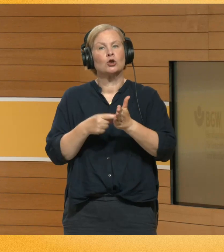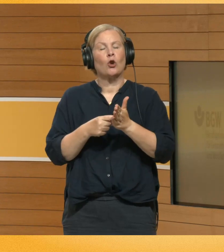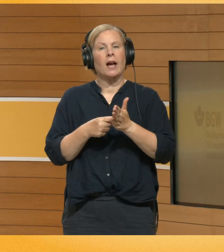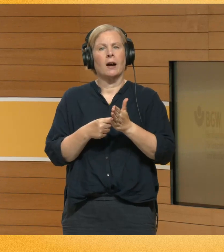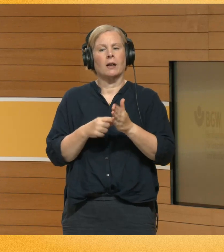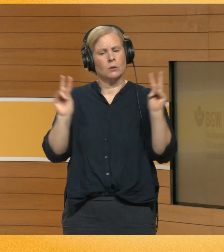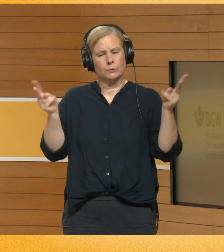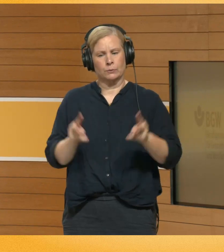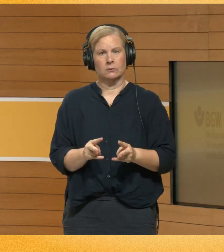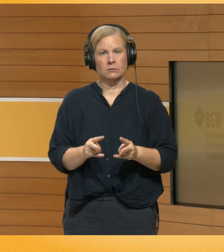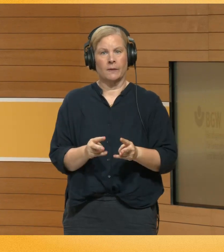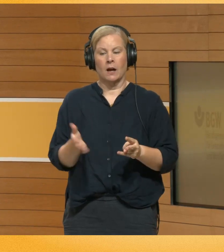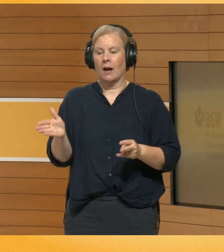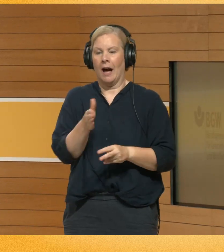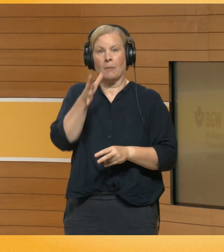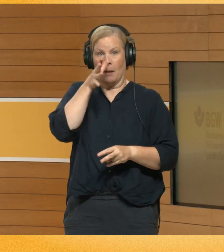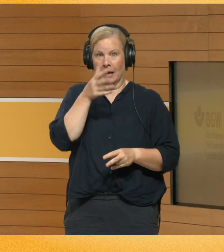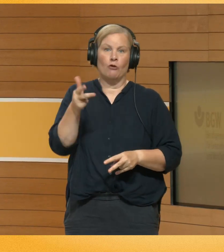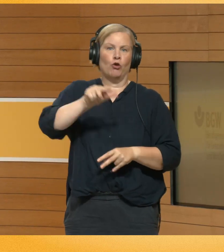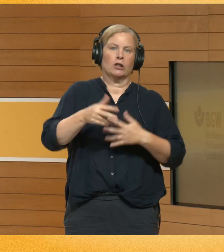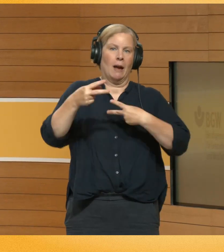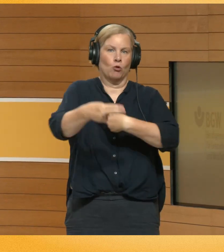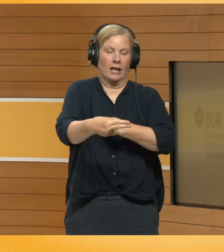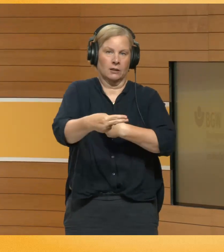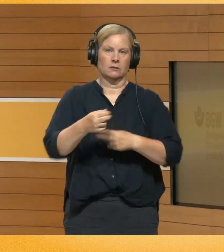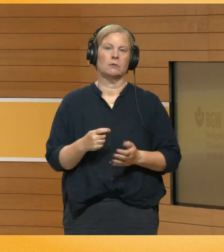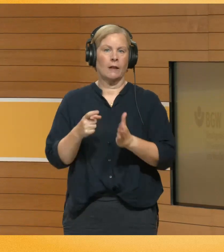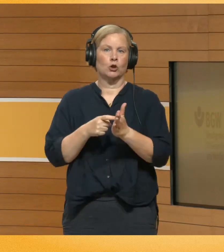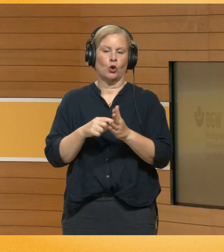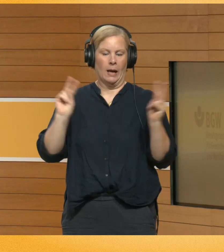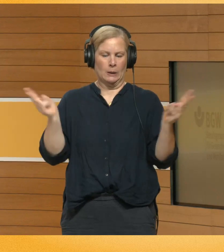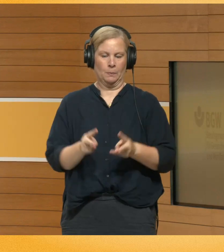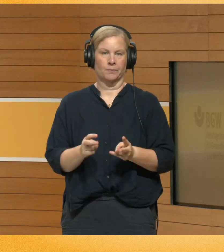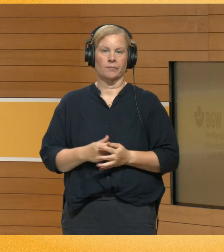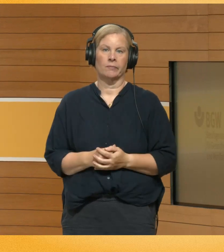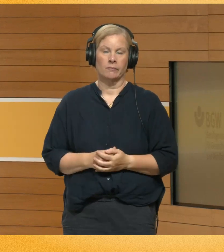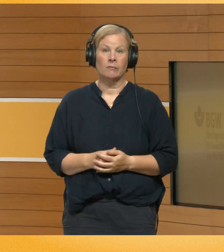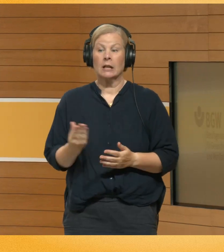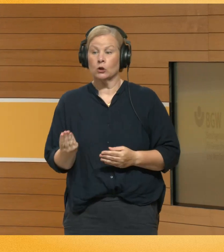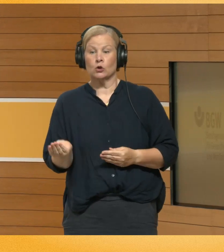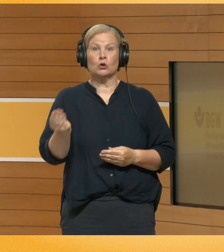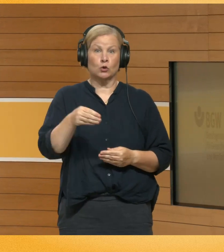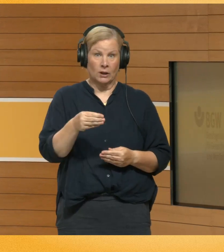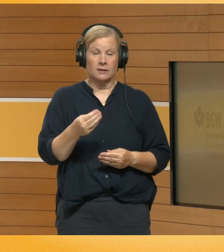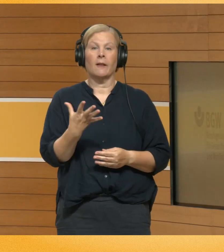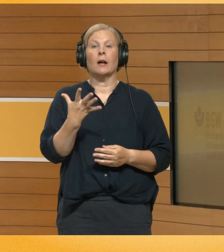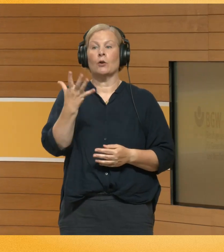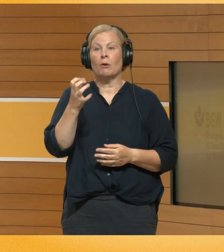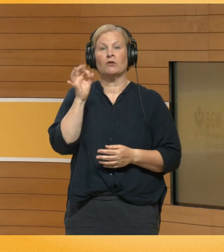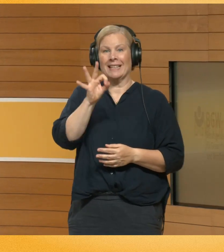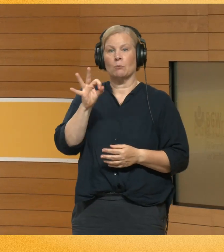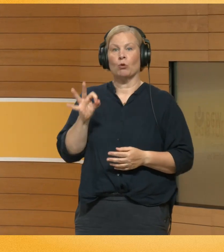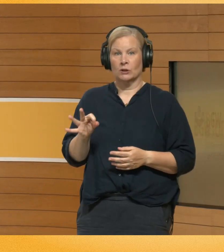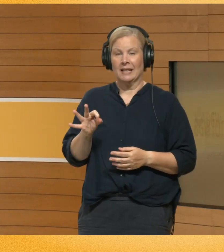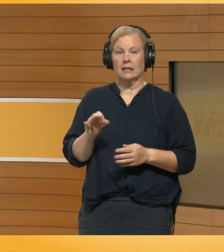Then you have additional allowance of 50% increment on their basic salaries per month